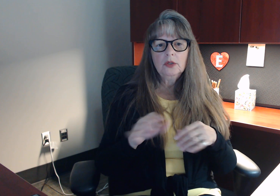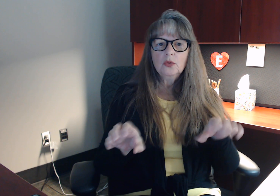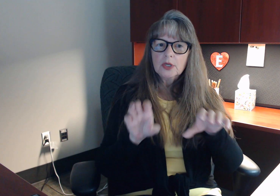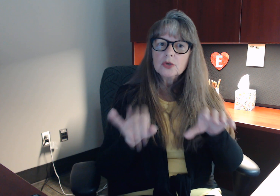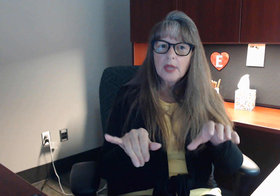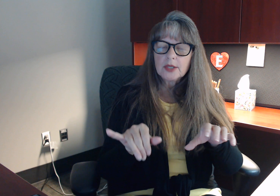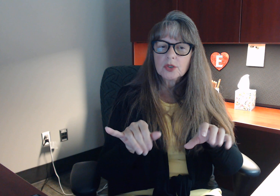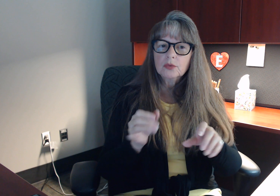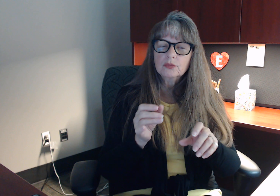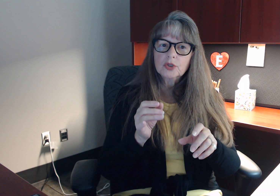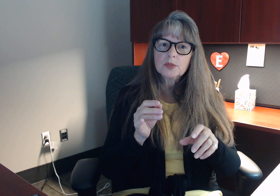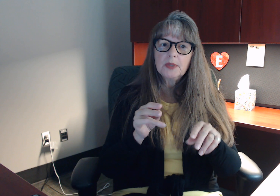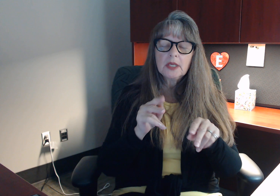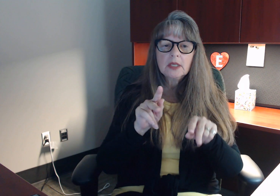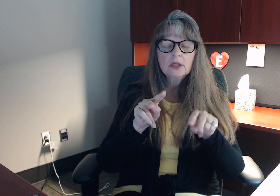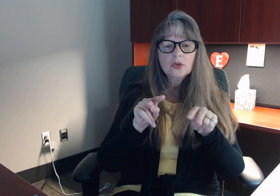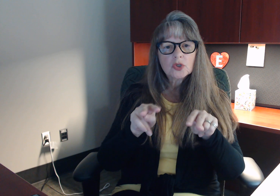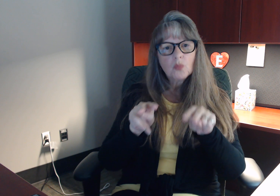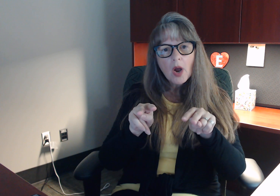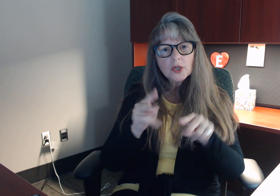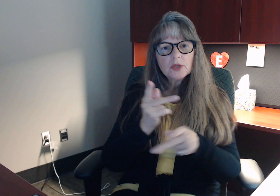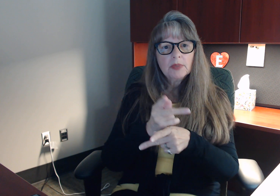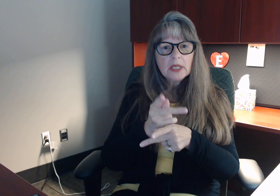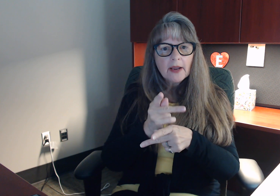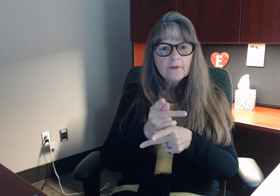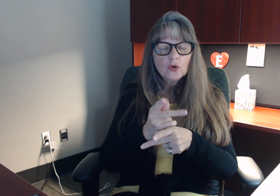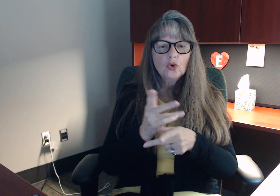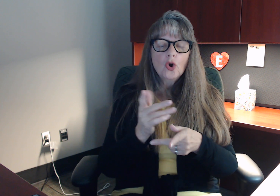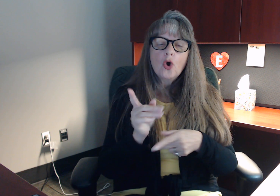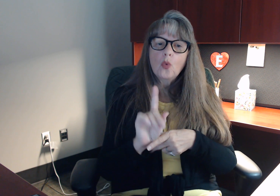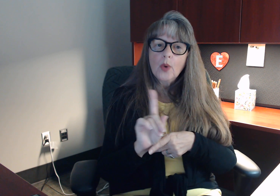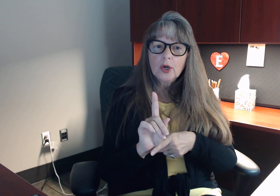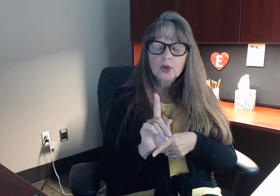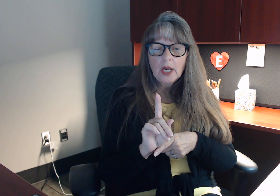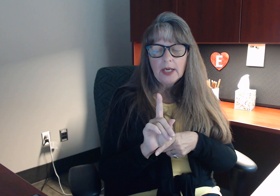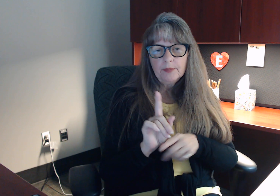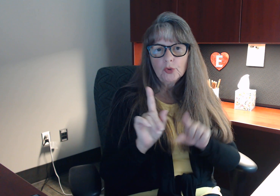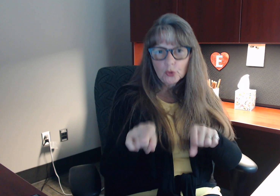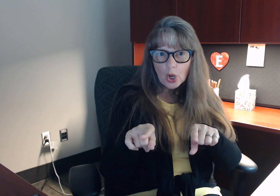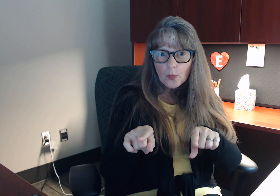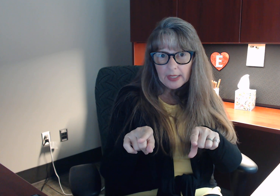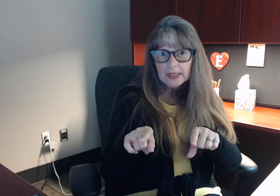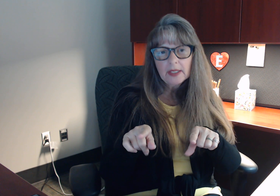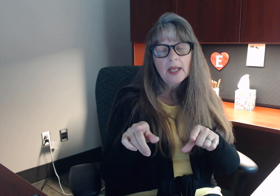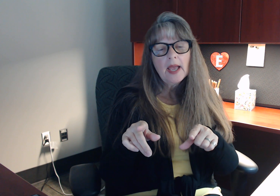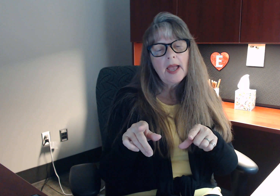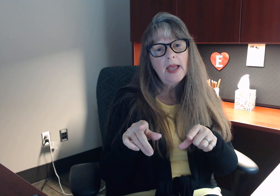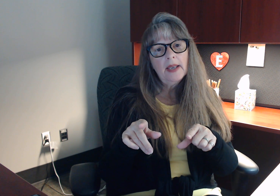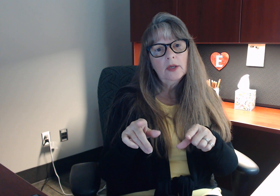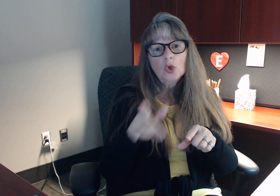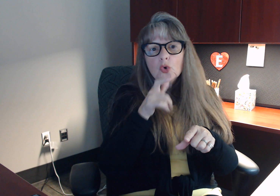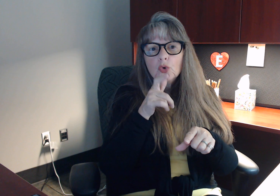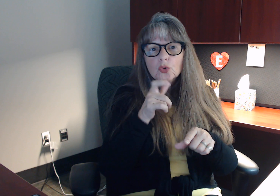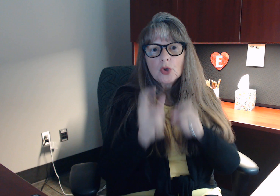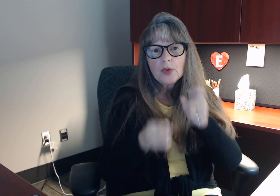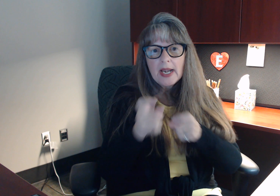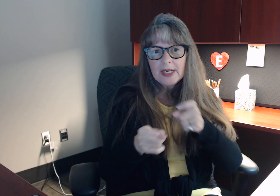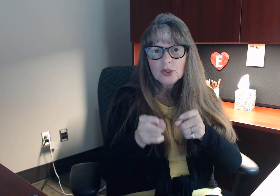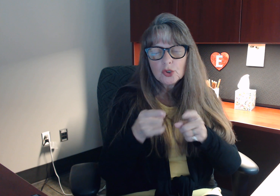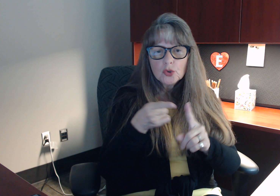you can do that. So just watch and be careful where you're going and who you're donating to,